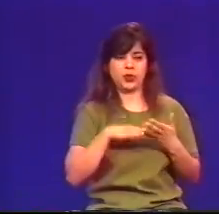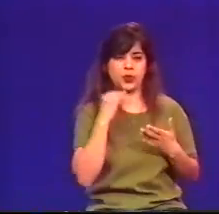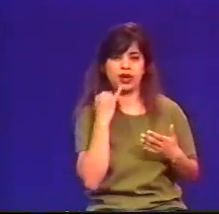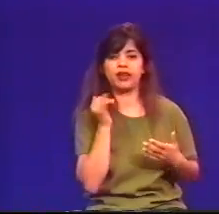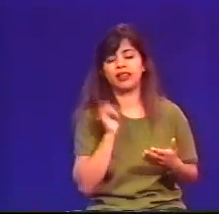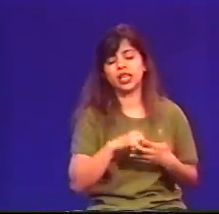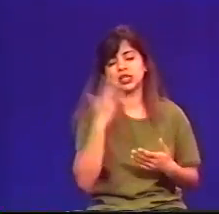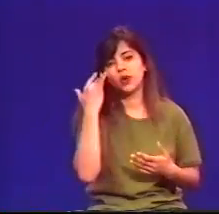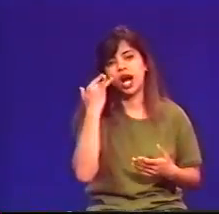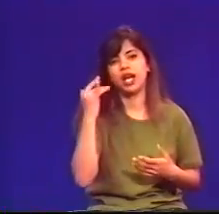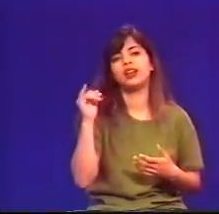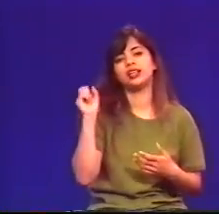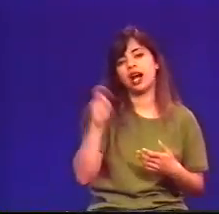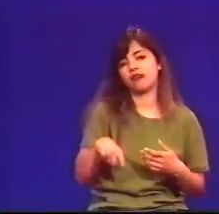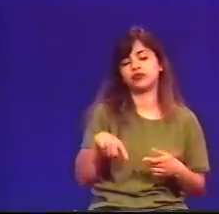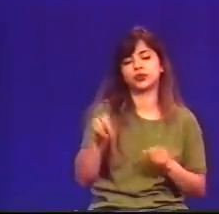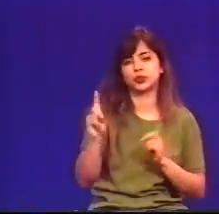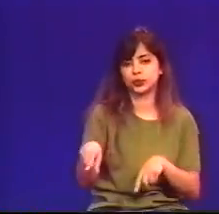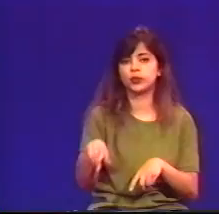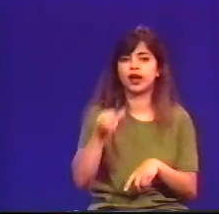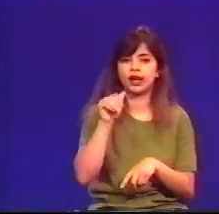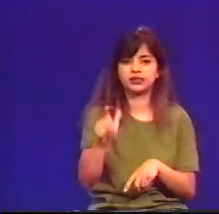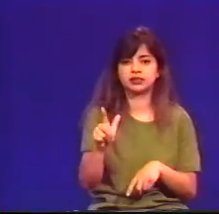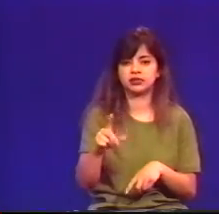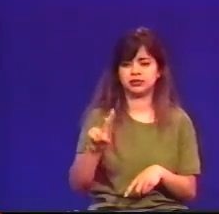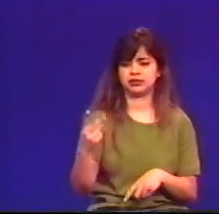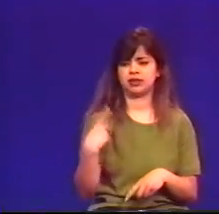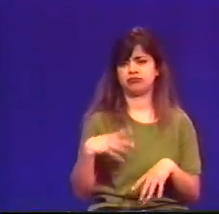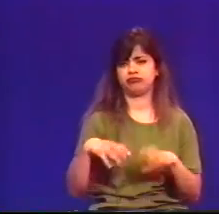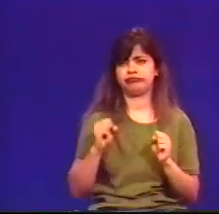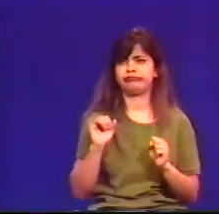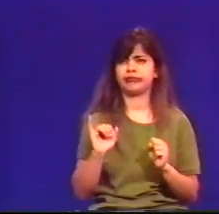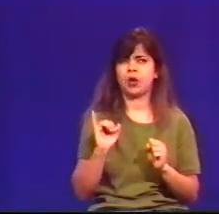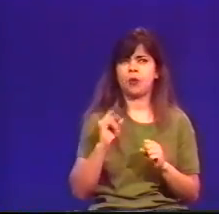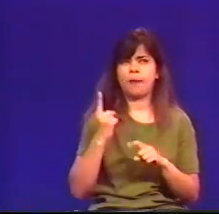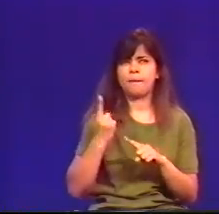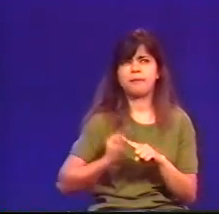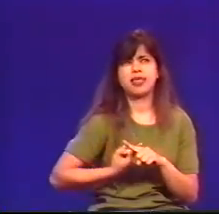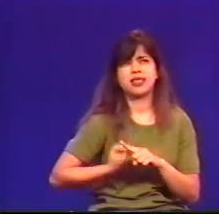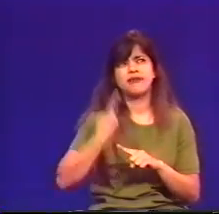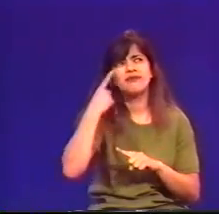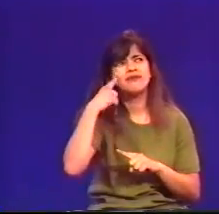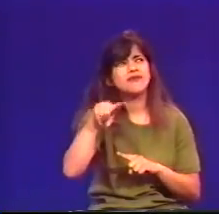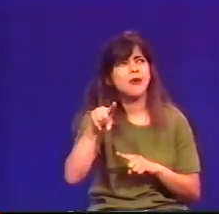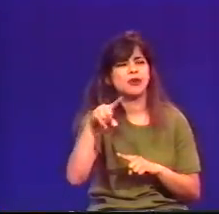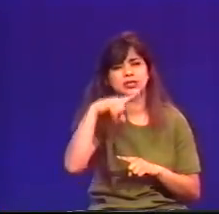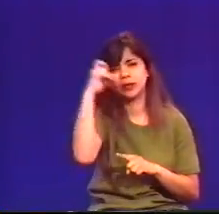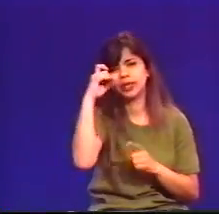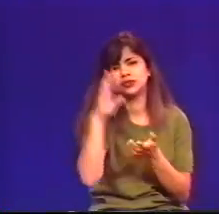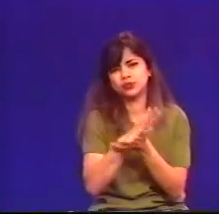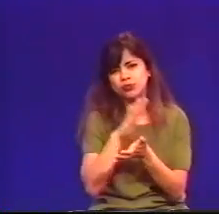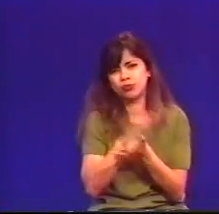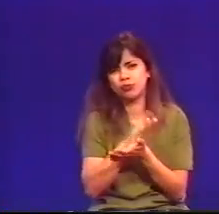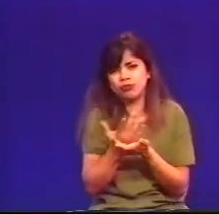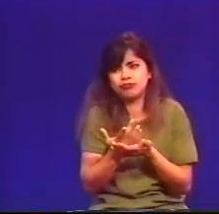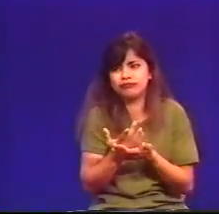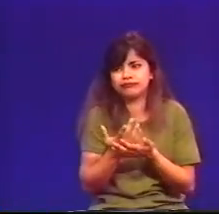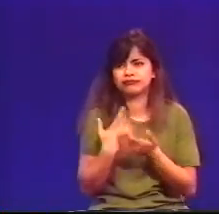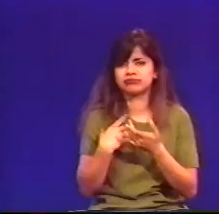As you know, Pakistani Sign Language and American Sign Language are different, and so upon coming to the States, I had to learn ASL so that I would be able to communicate